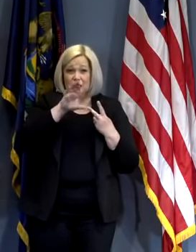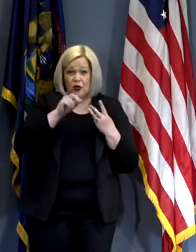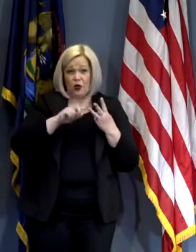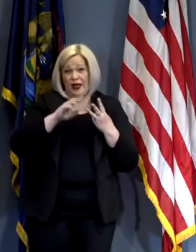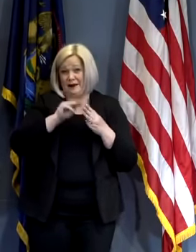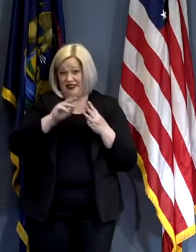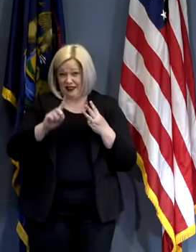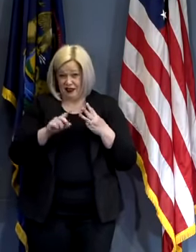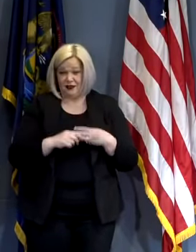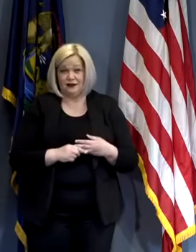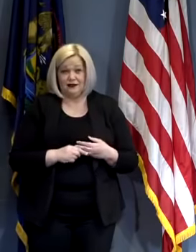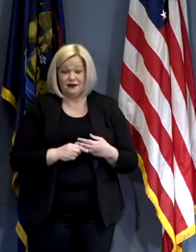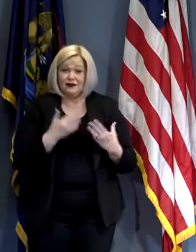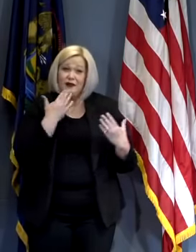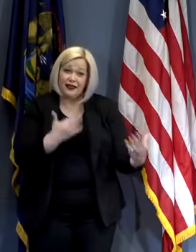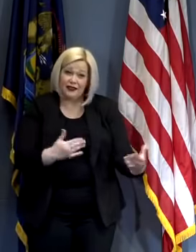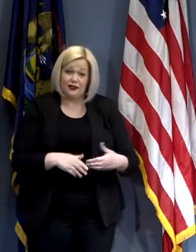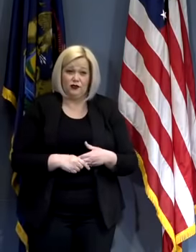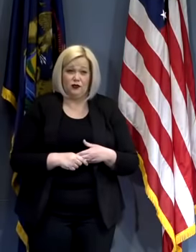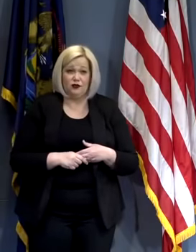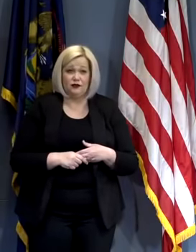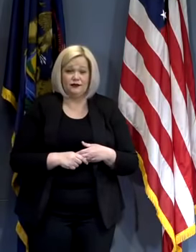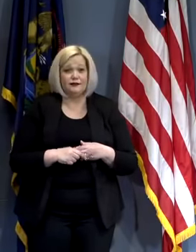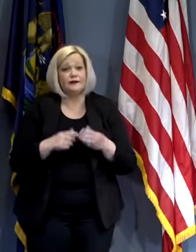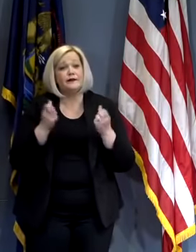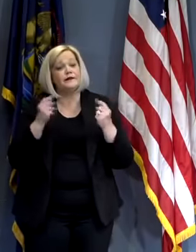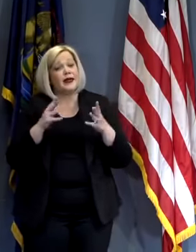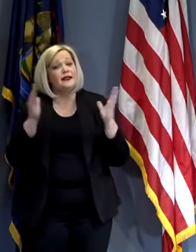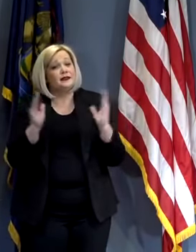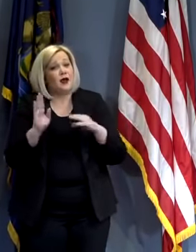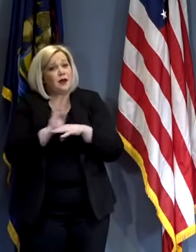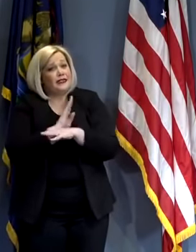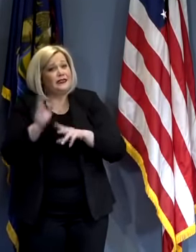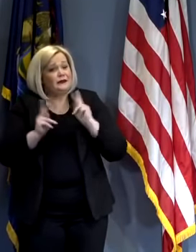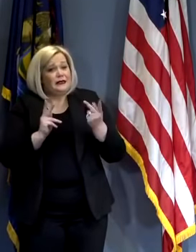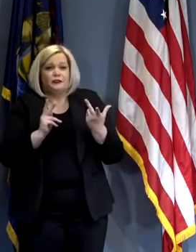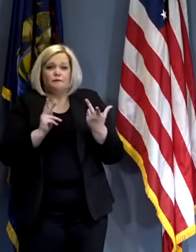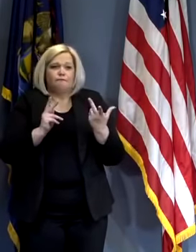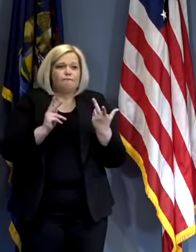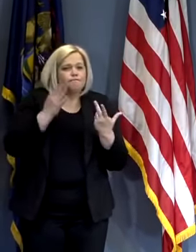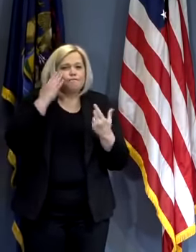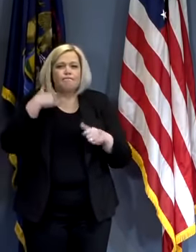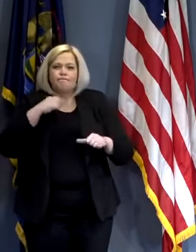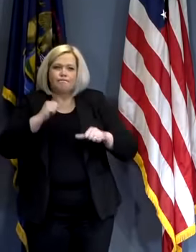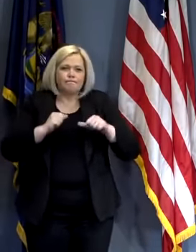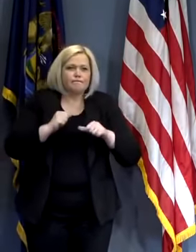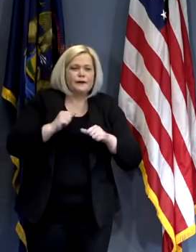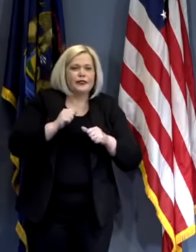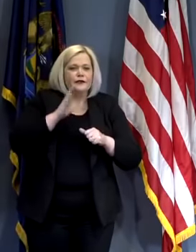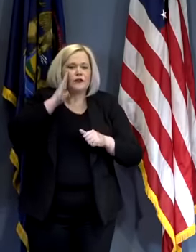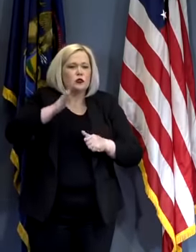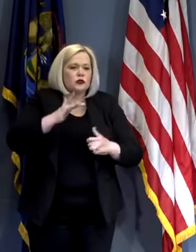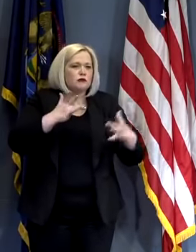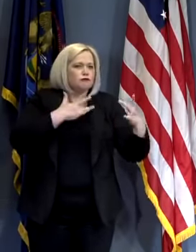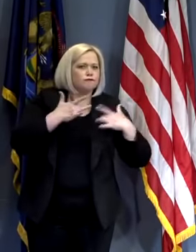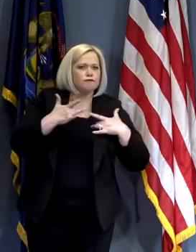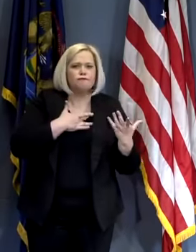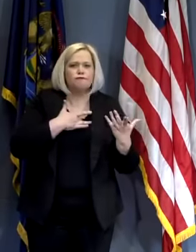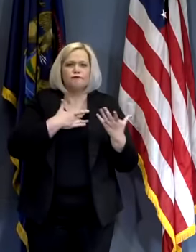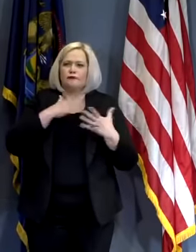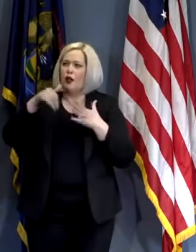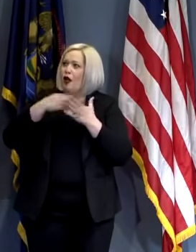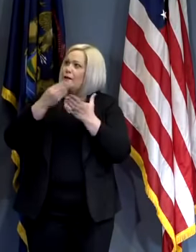I know there are a lot of small business owners in Michigan who are uncertain about their futures. People have put their entire life and their savings into